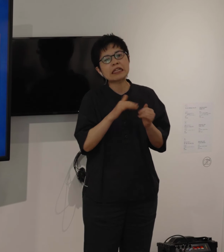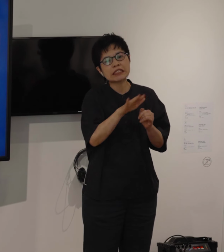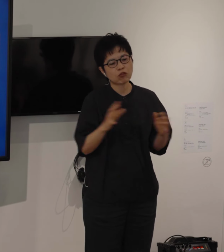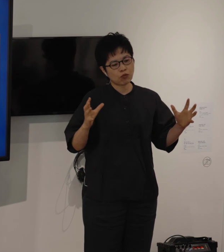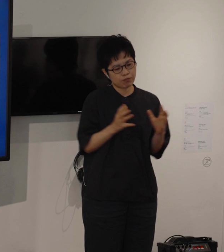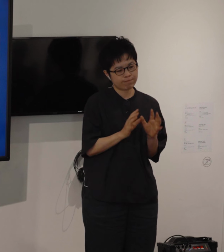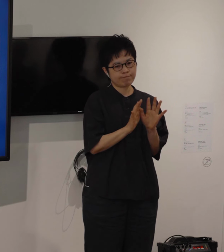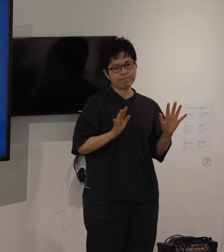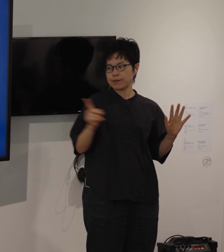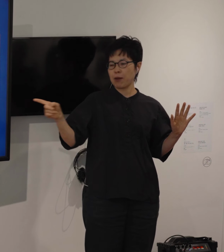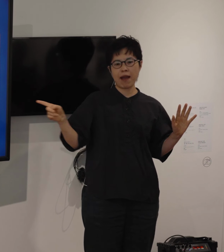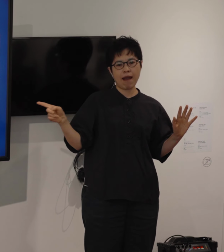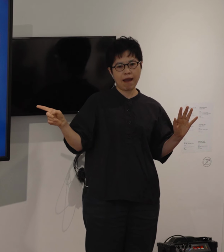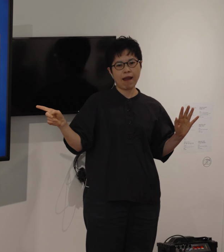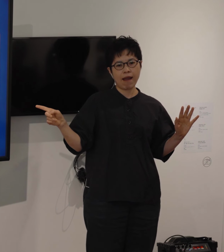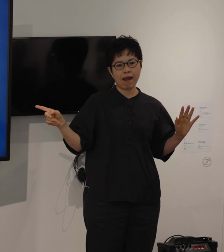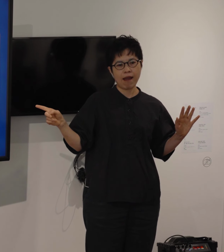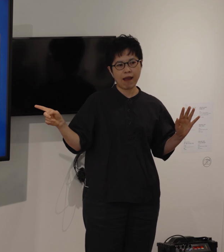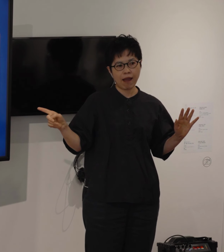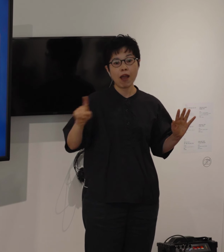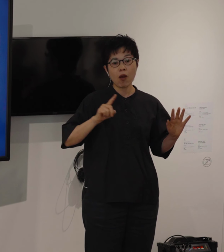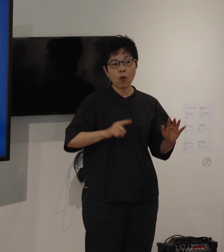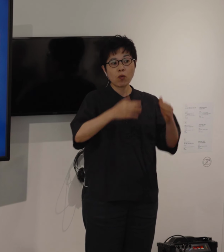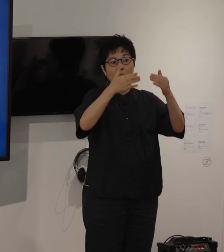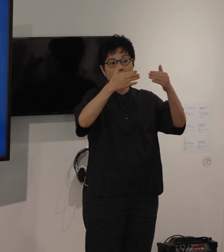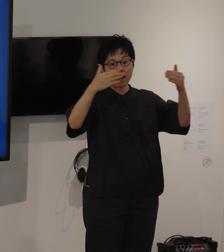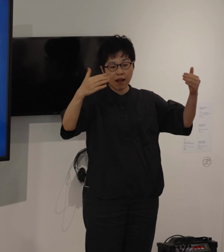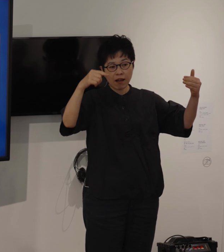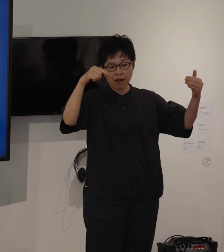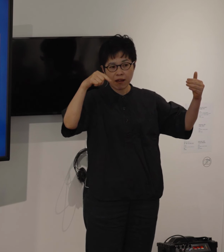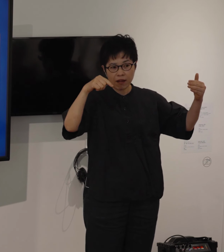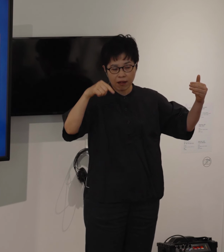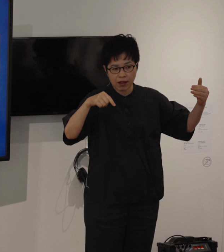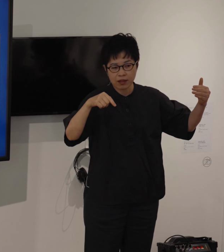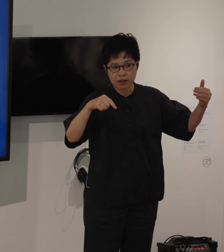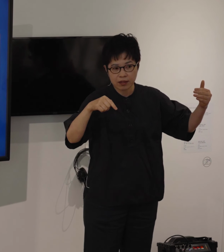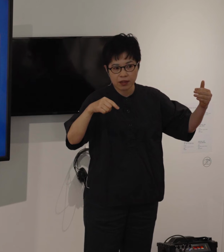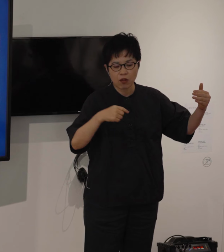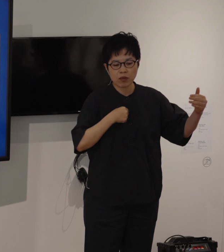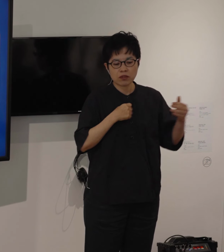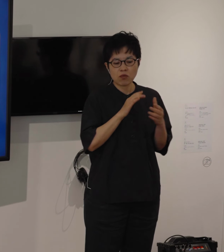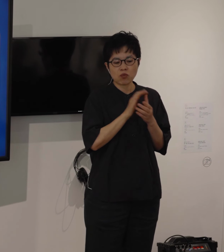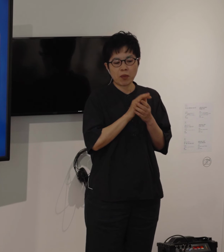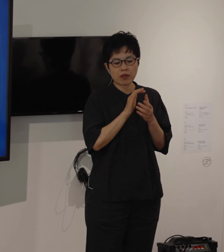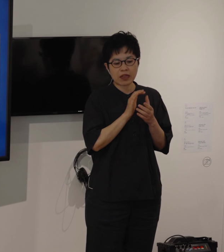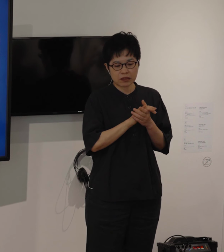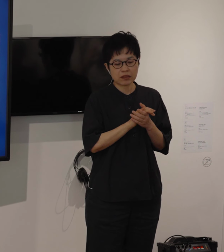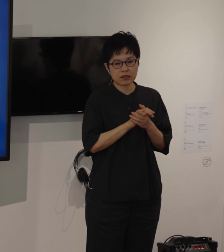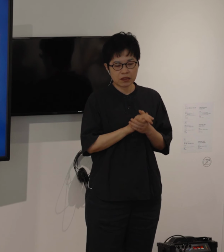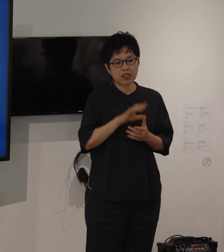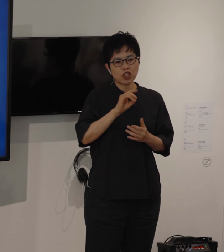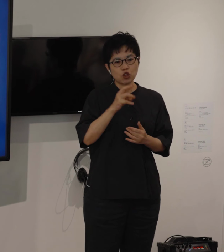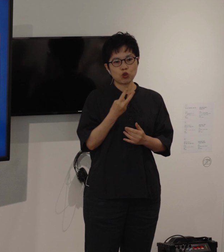photo. And for this exhibition, I worked with a friend of mine as a curatorial advisor on an exhibition in